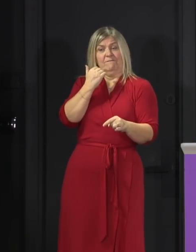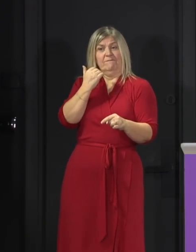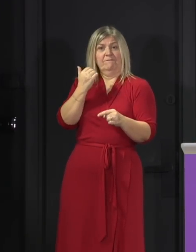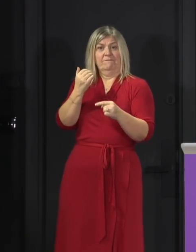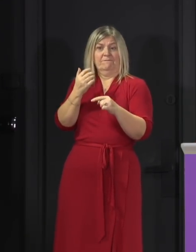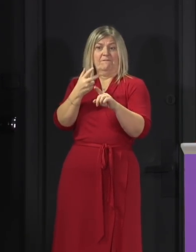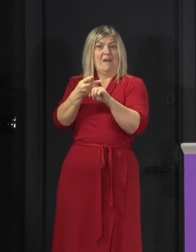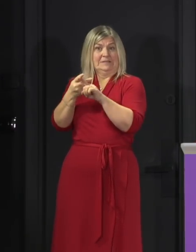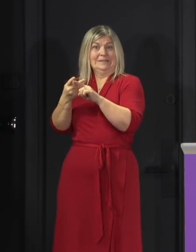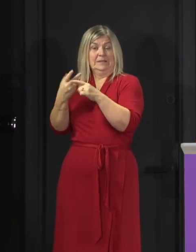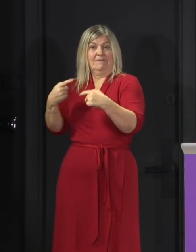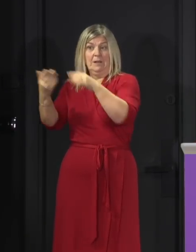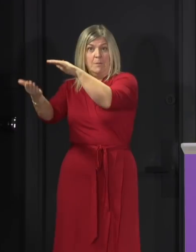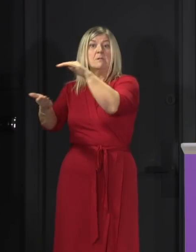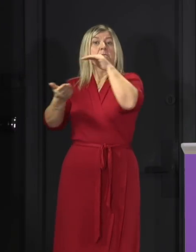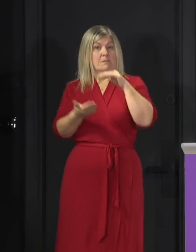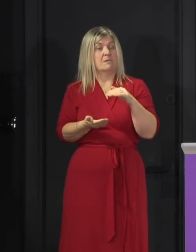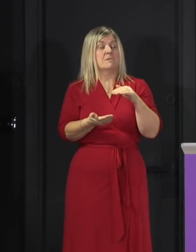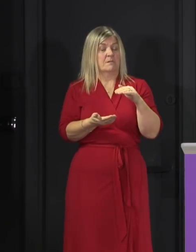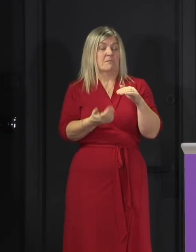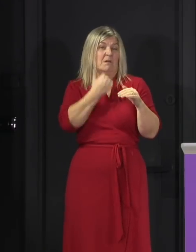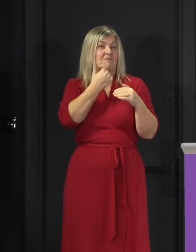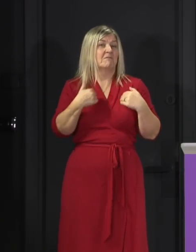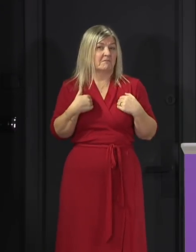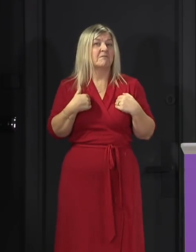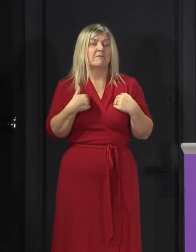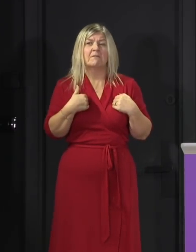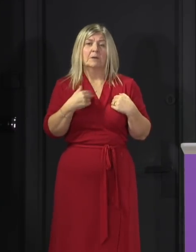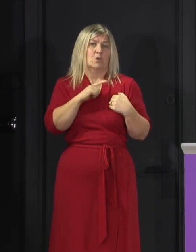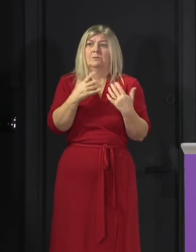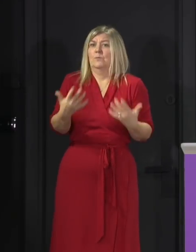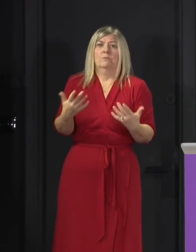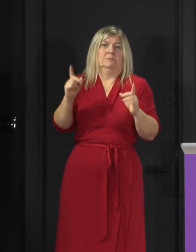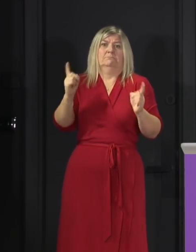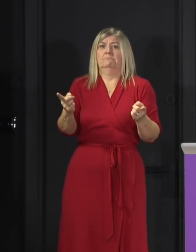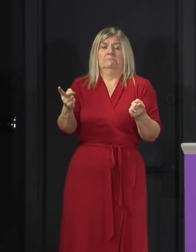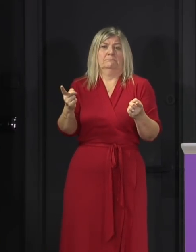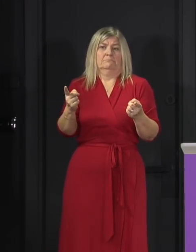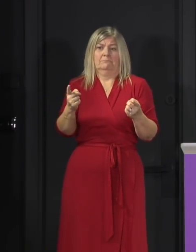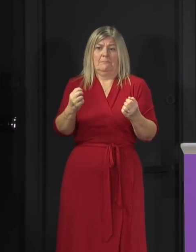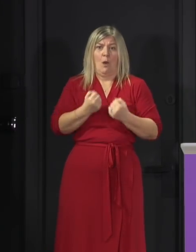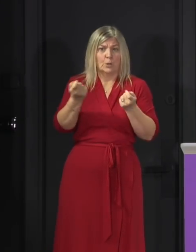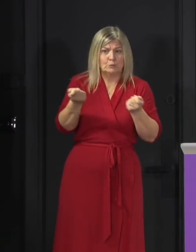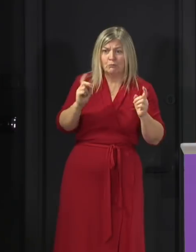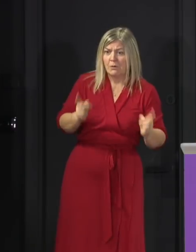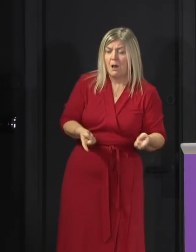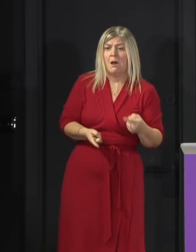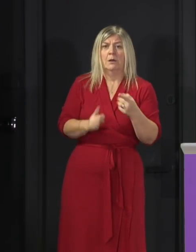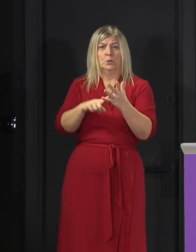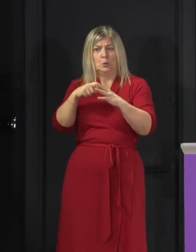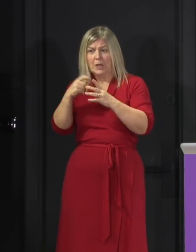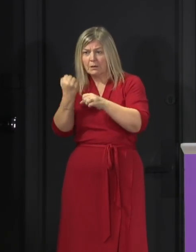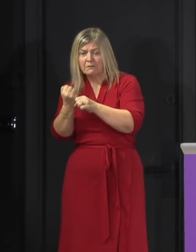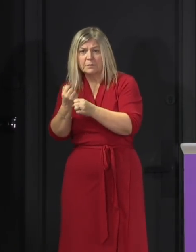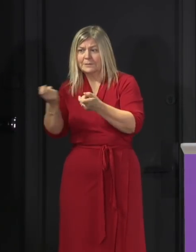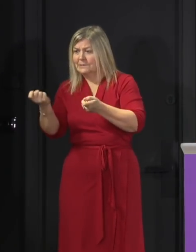because due to factors beyond our control and beyond the control of the other governments across the UK, we don't know for sure how much